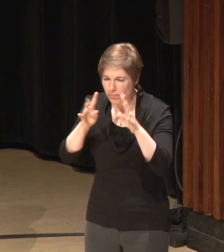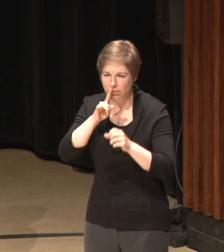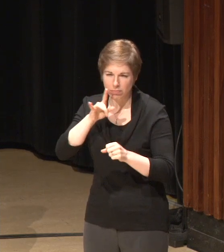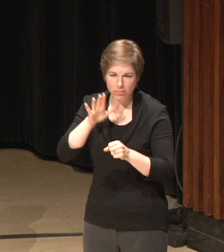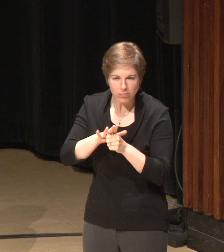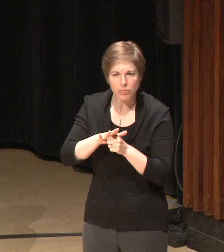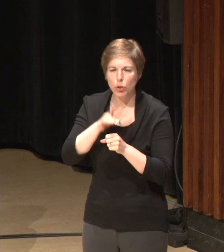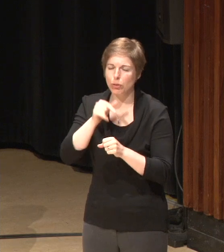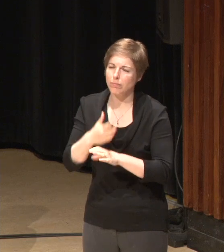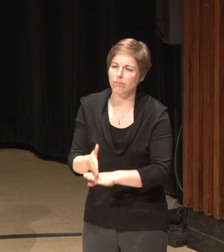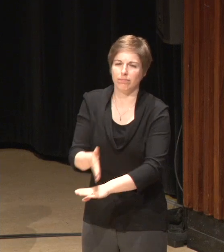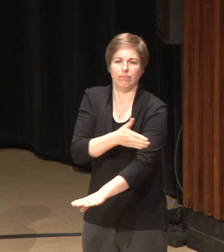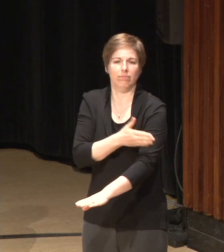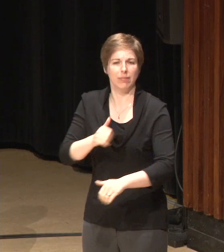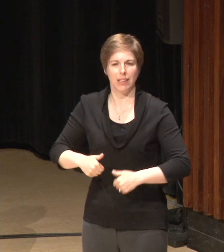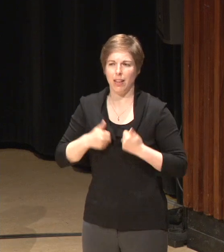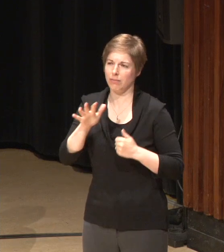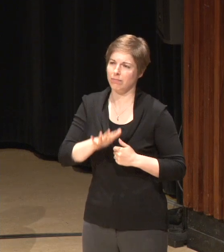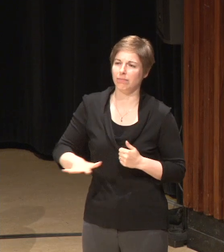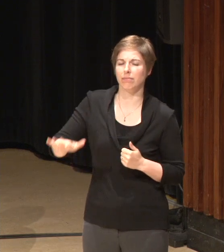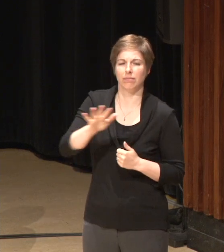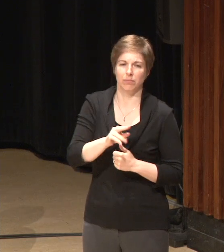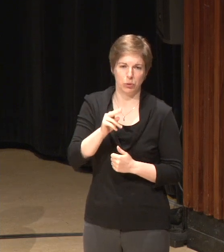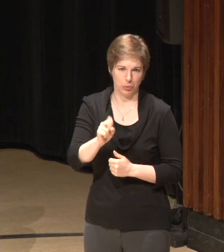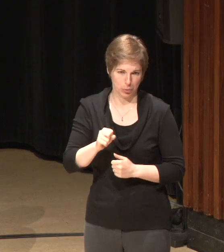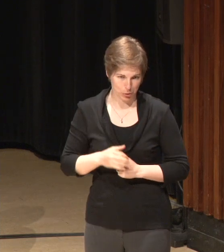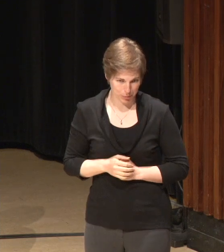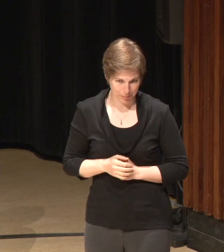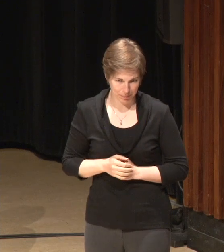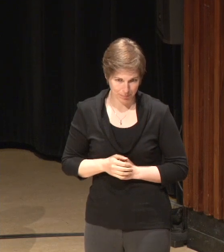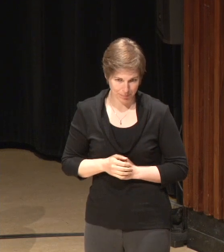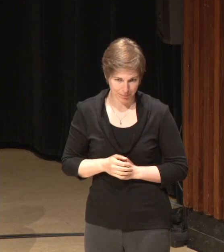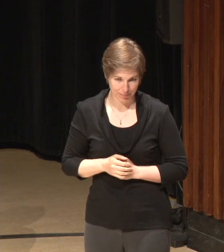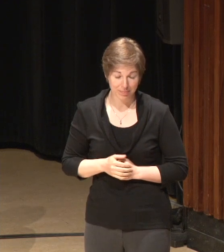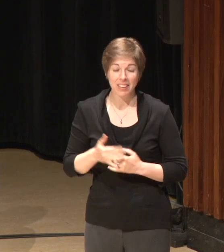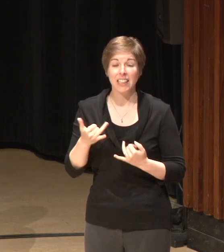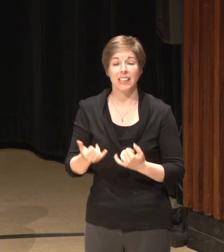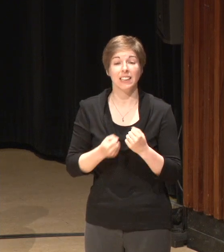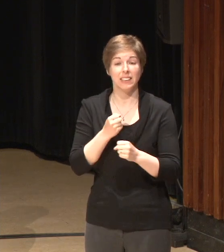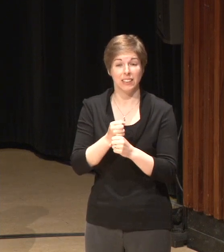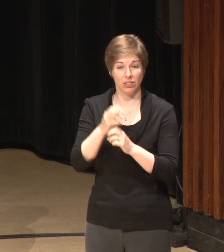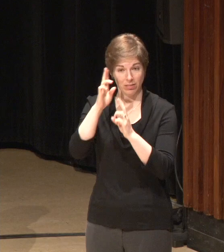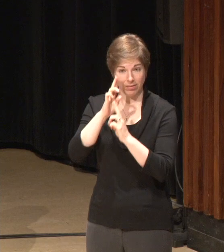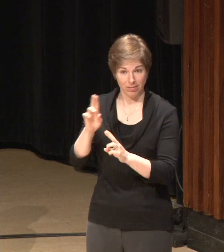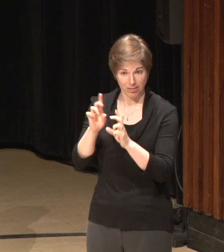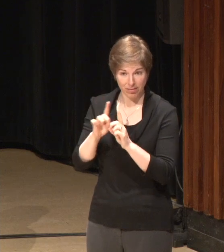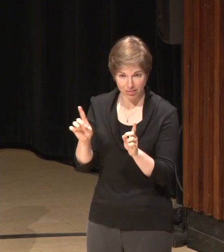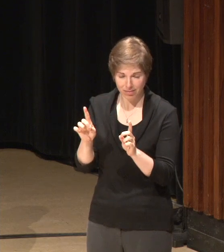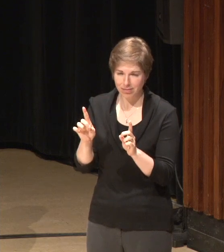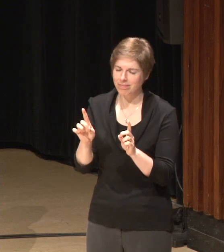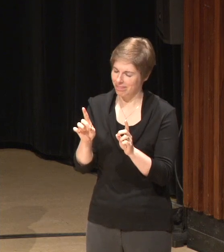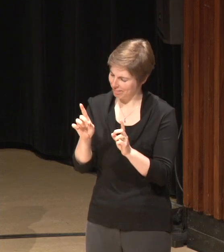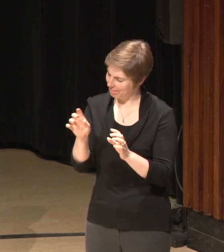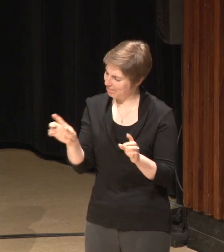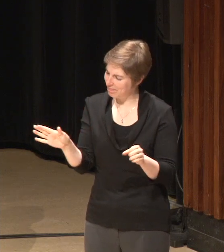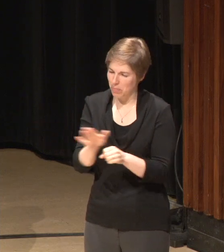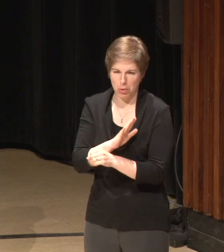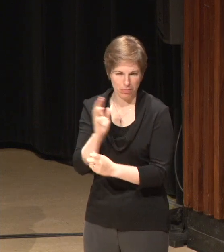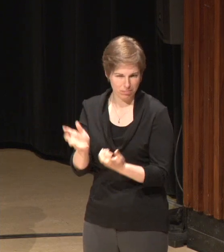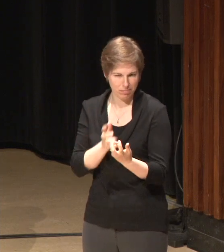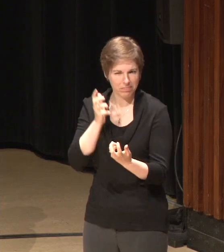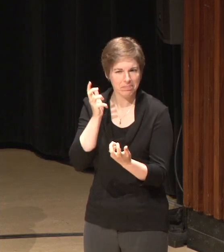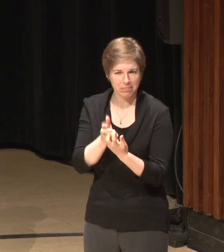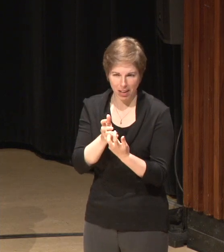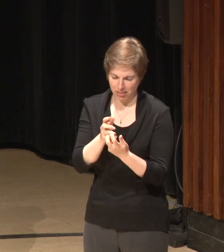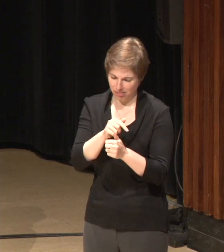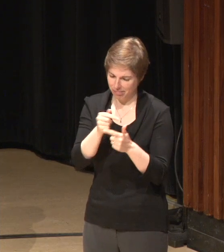quality of life in Nova Scotia. In every respect, this year's honorary diploma recipient is an outstanding